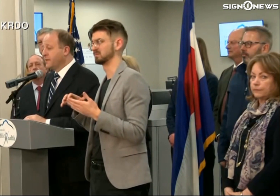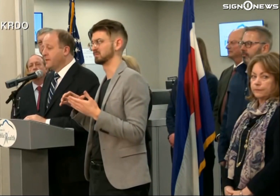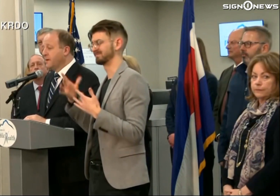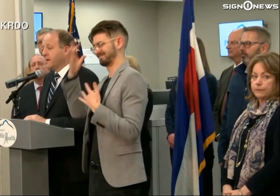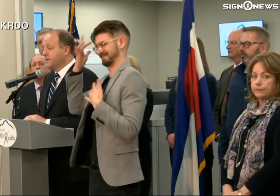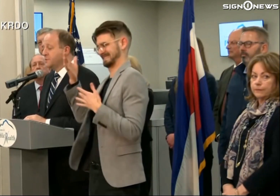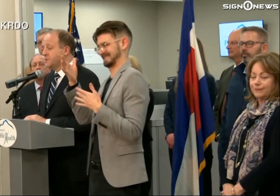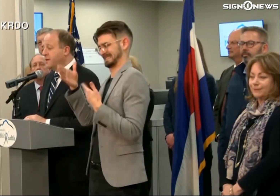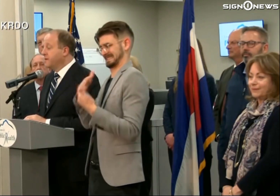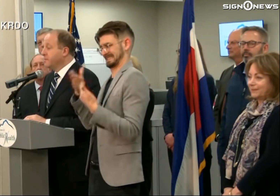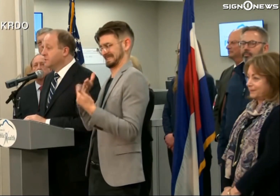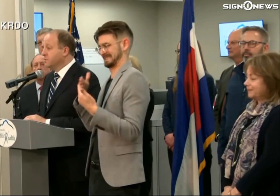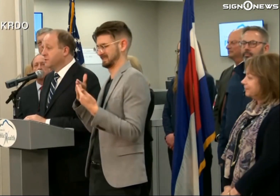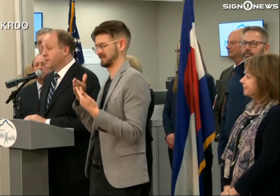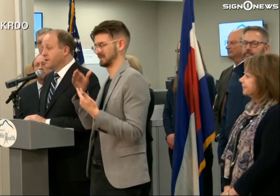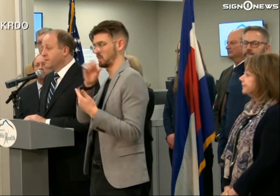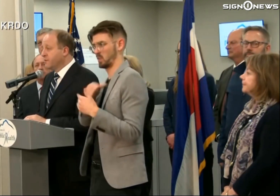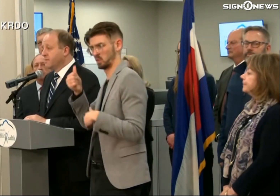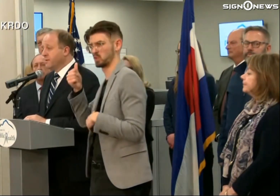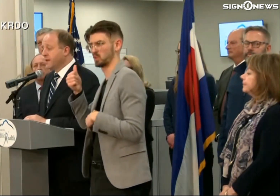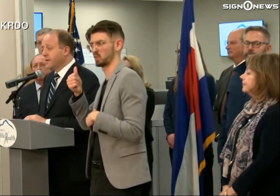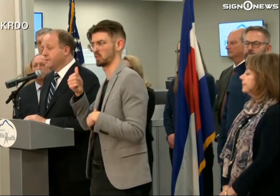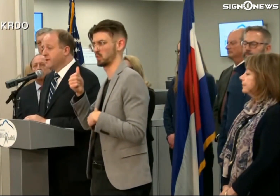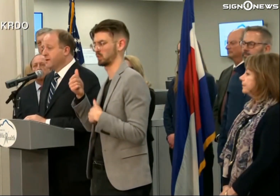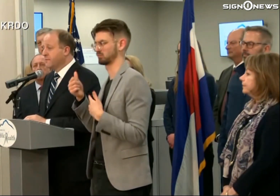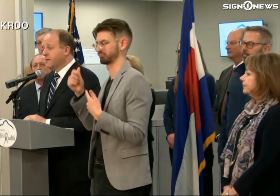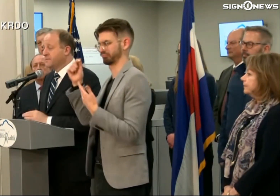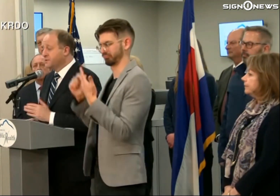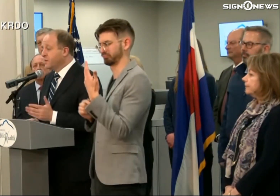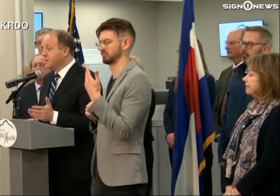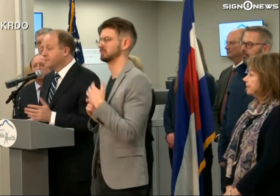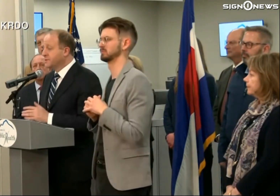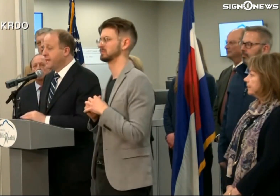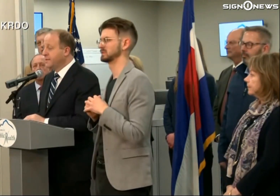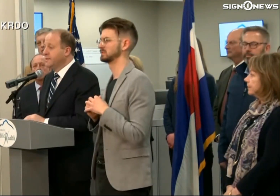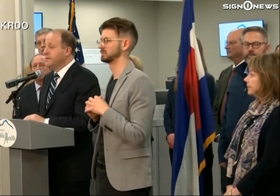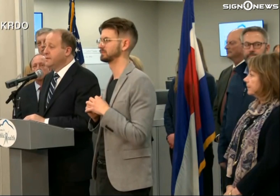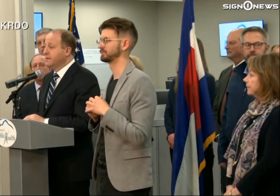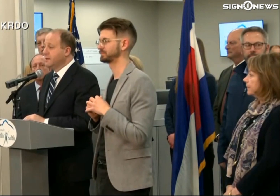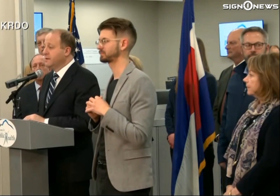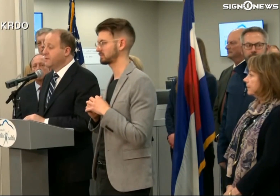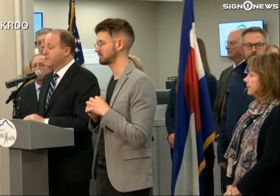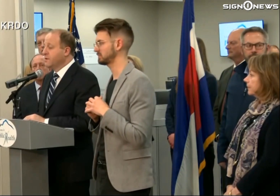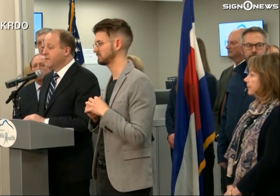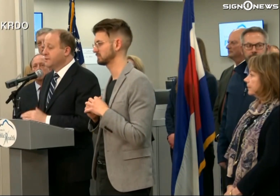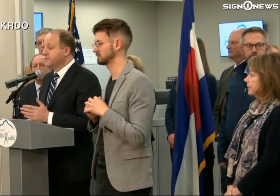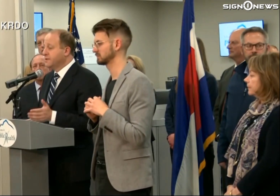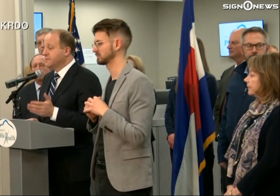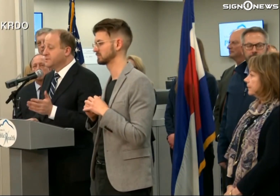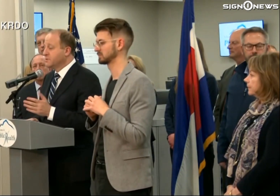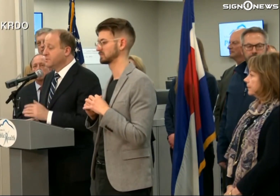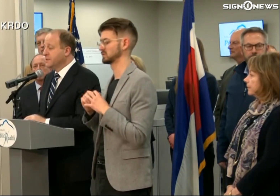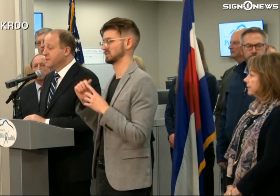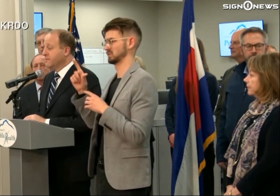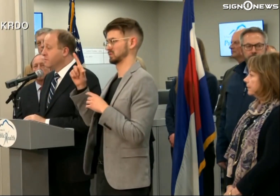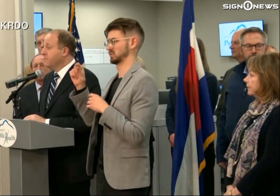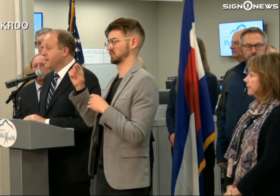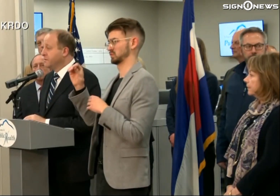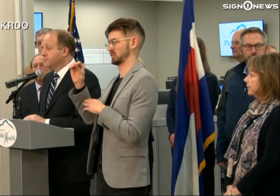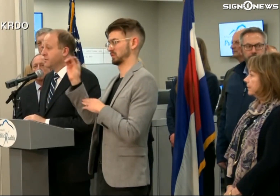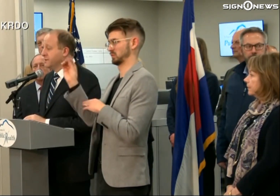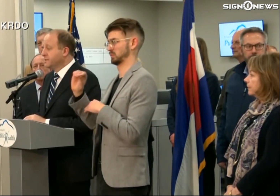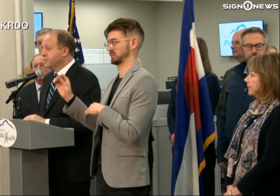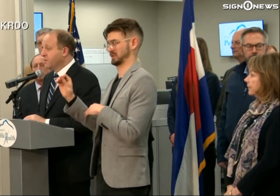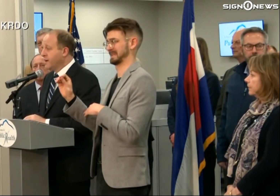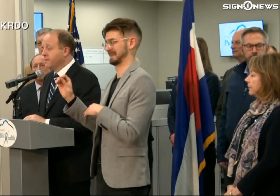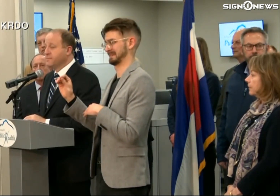ages, this will take on a much more threatening form. And for up to 20% of coronavirus victims, there will be some form of